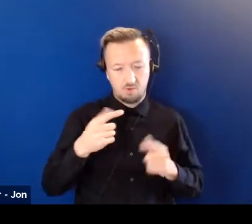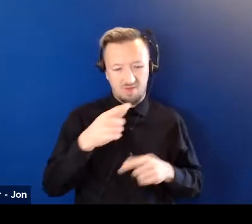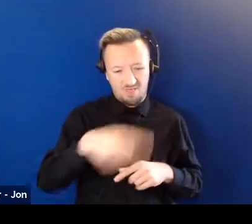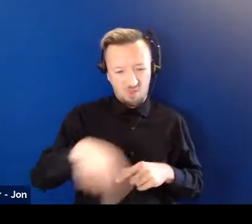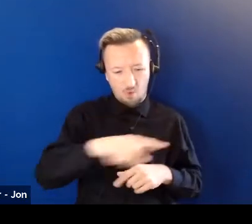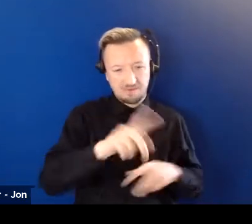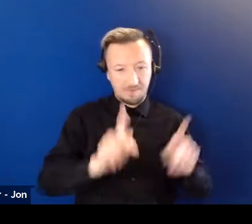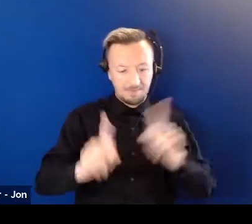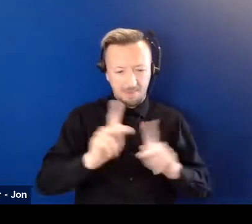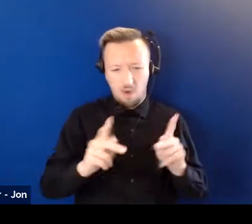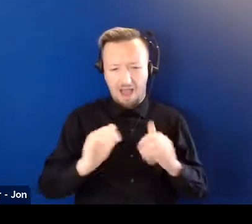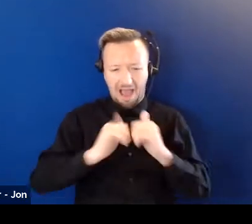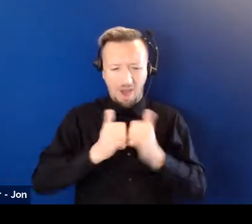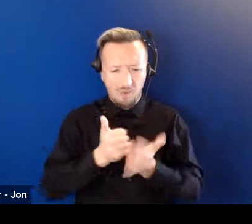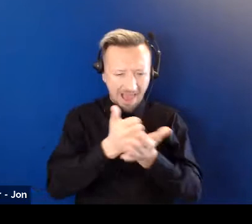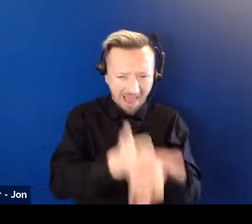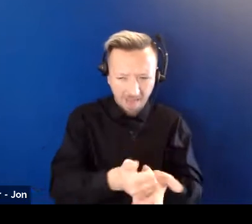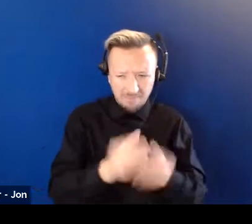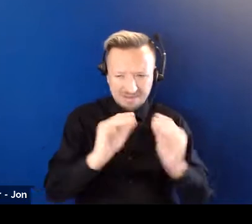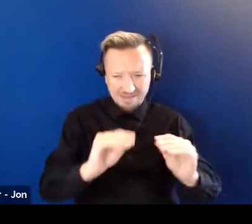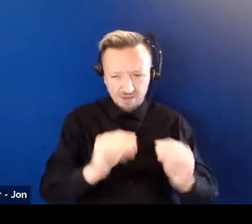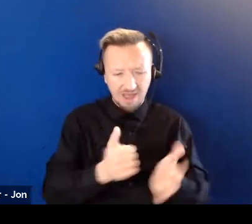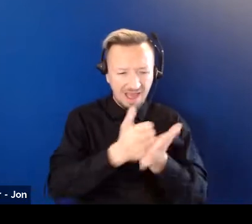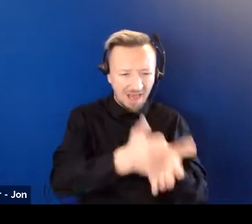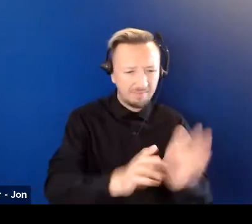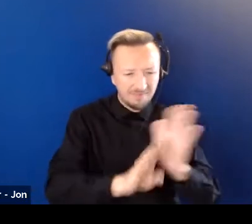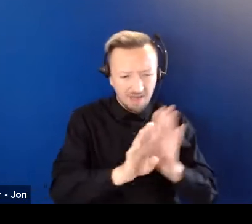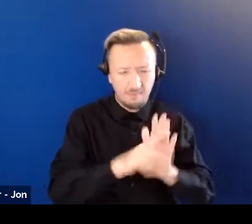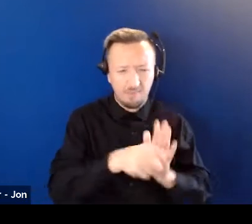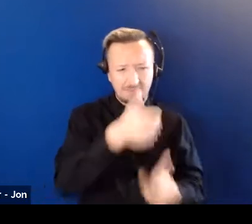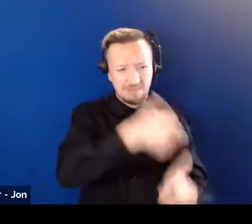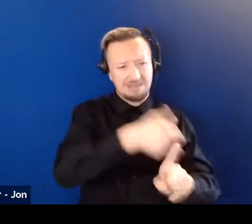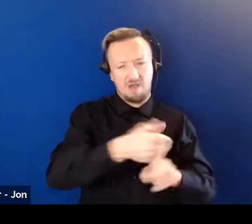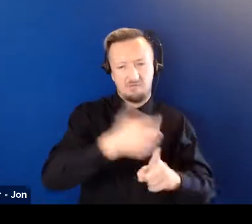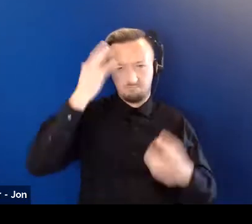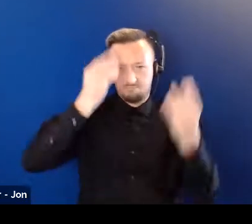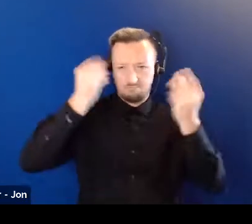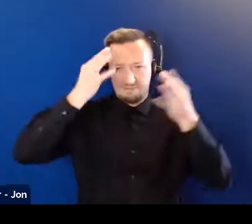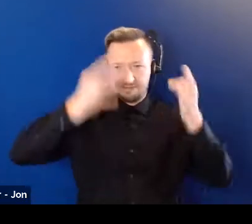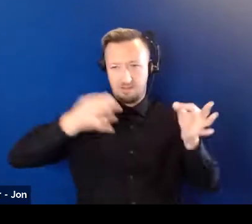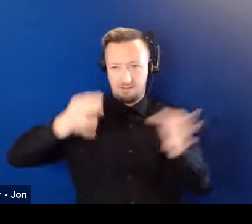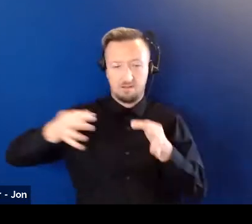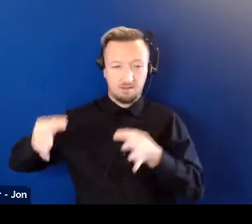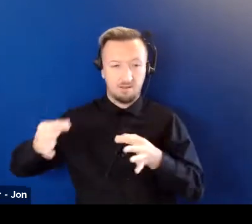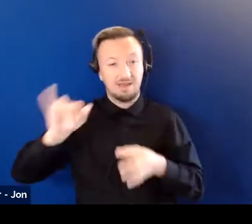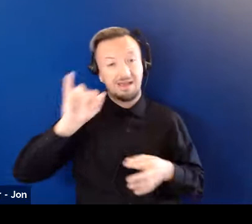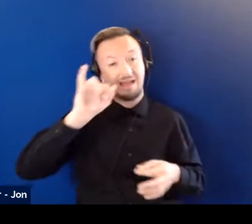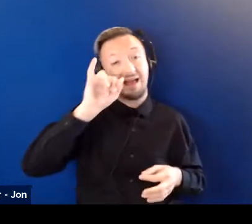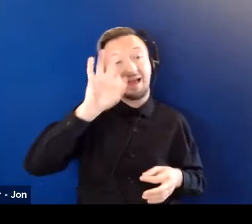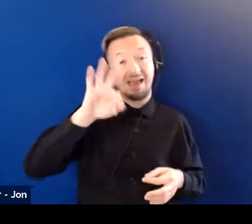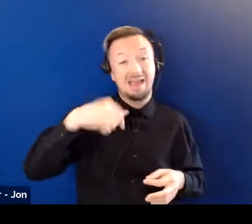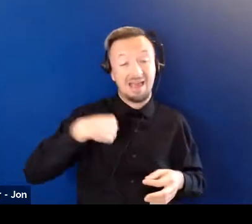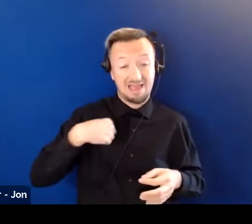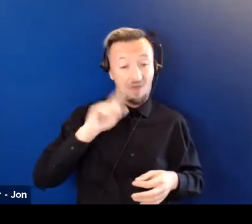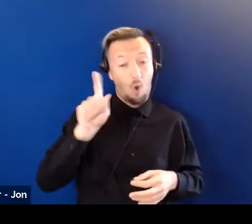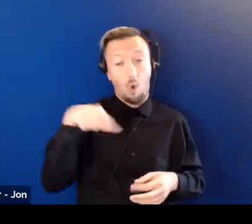living successfully in the community of choice if we're just assisting people to apply